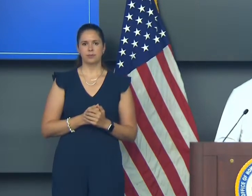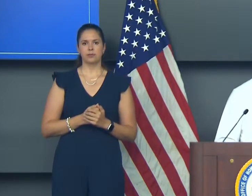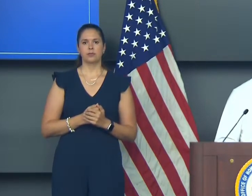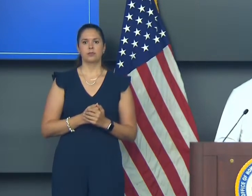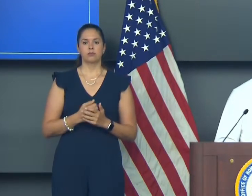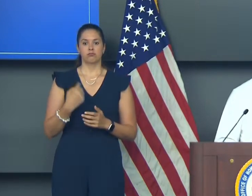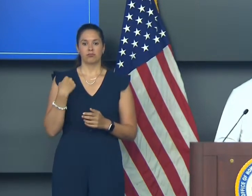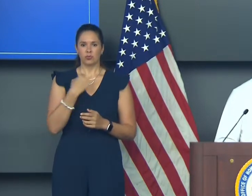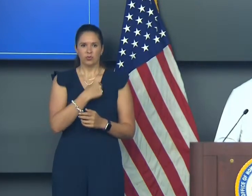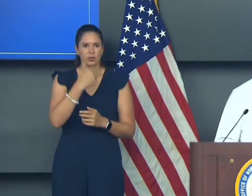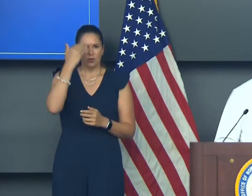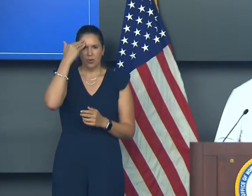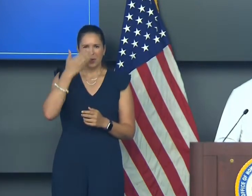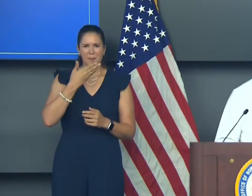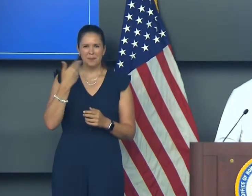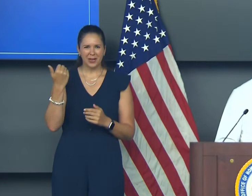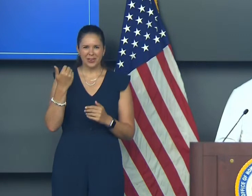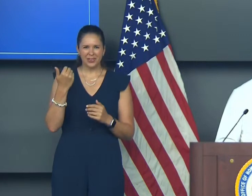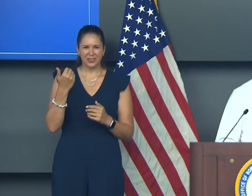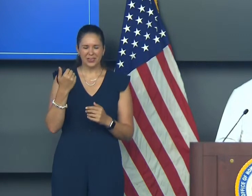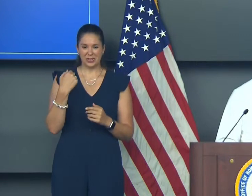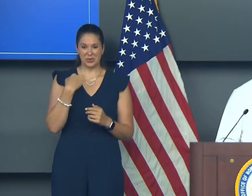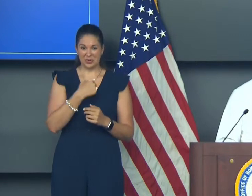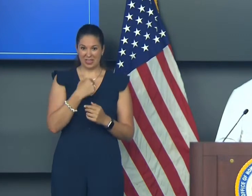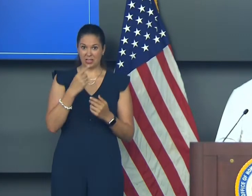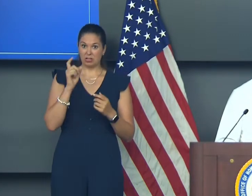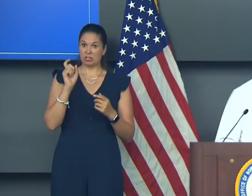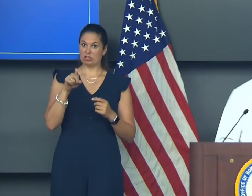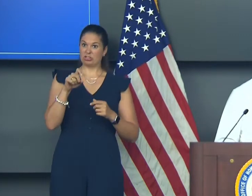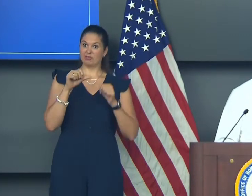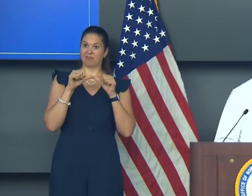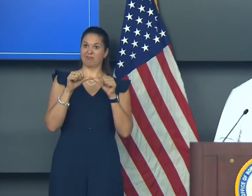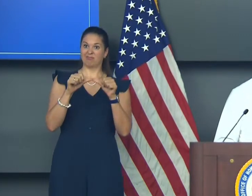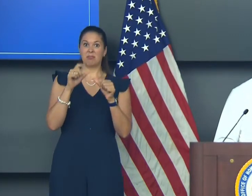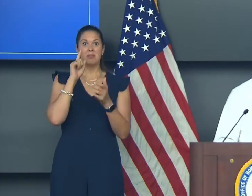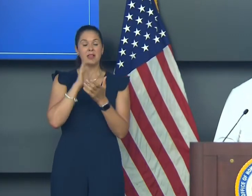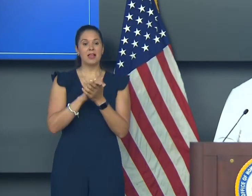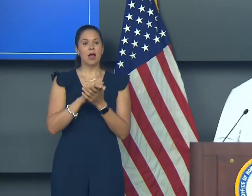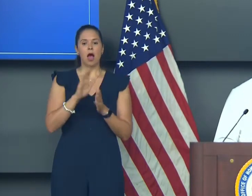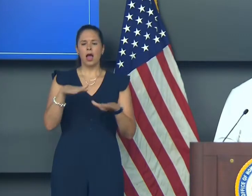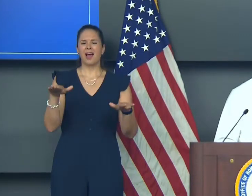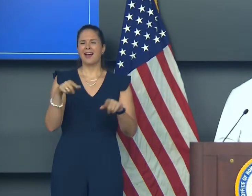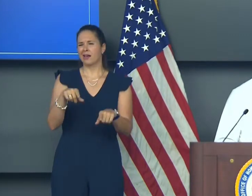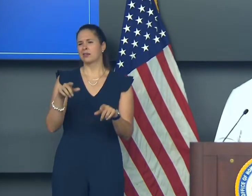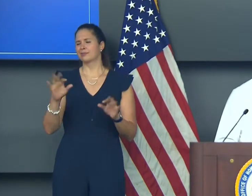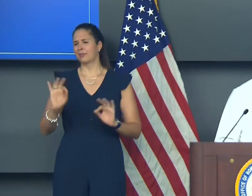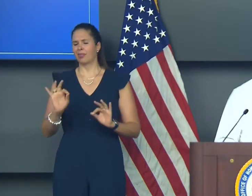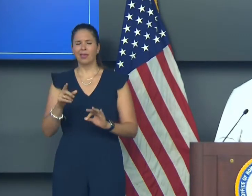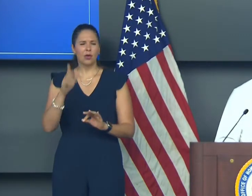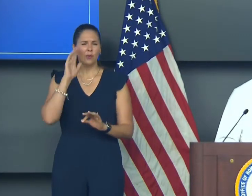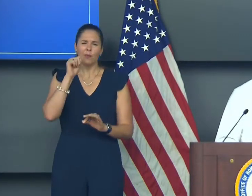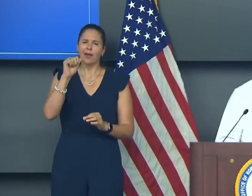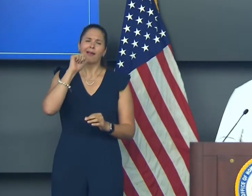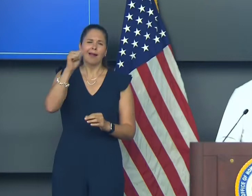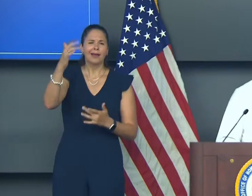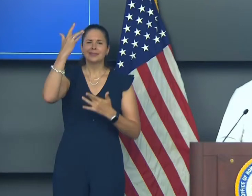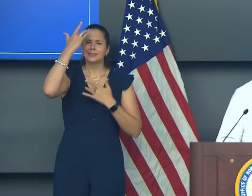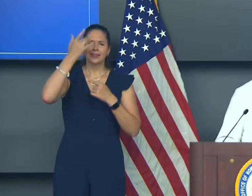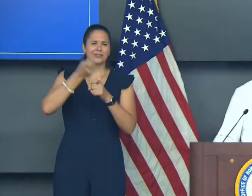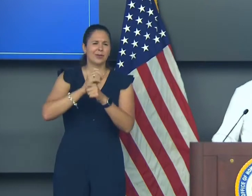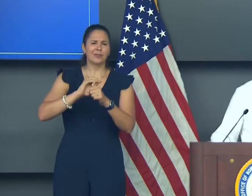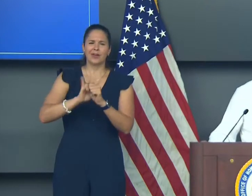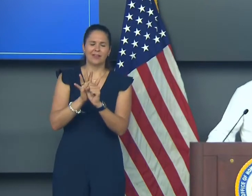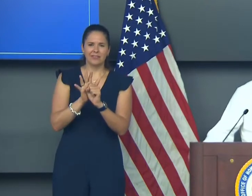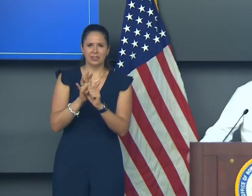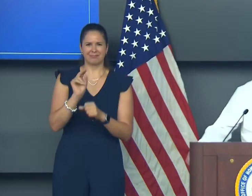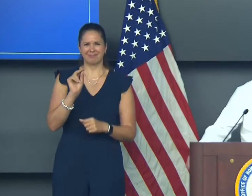And we know better than to continue to believe that kids can't and don't get sick from COVID-19. And we